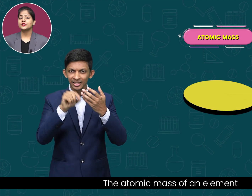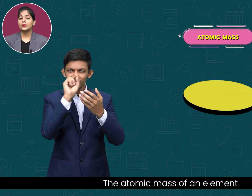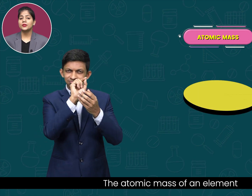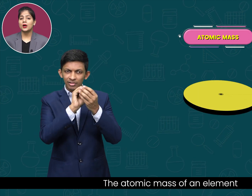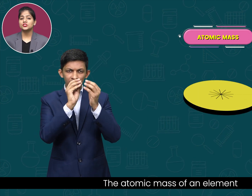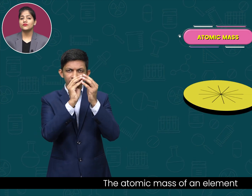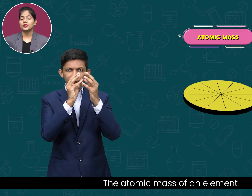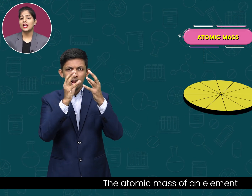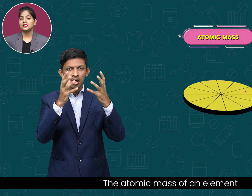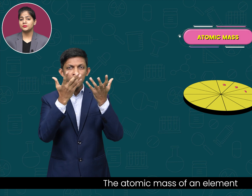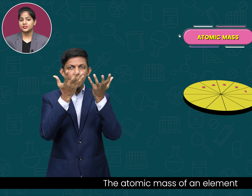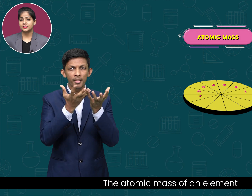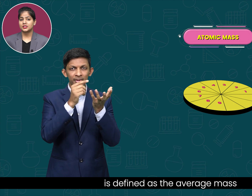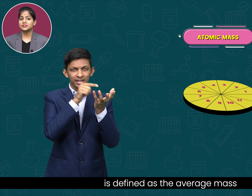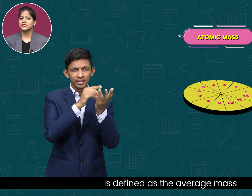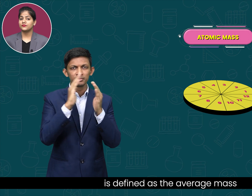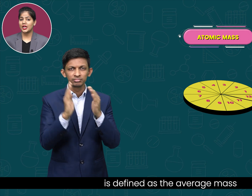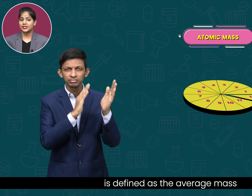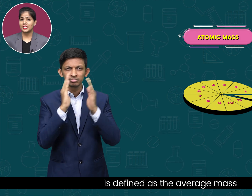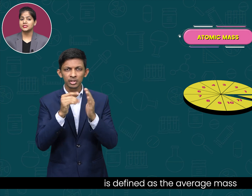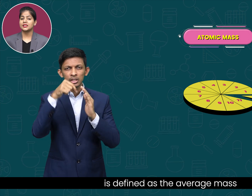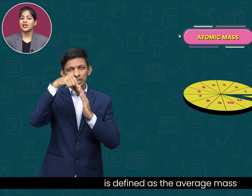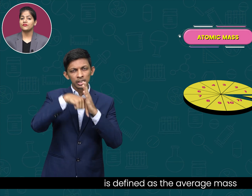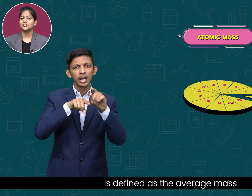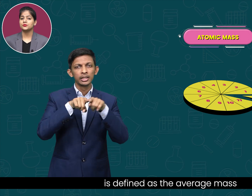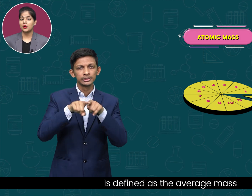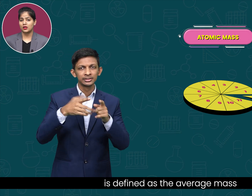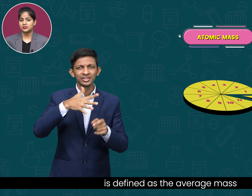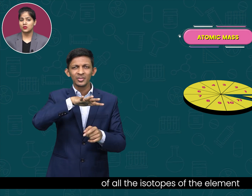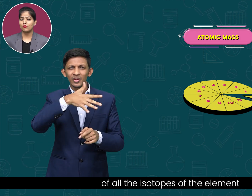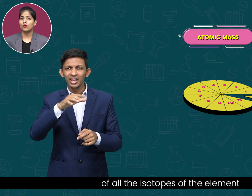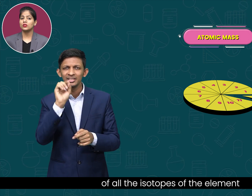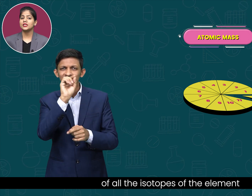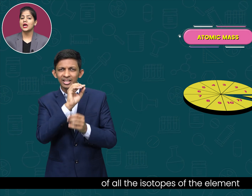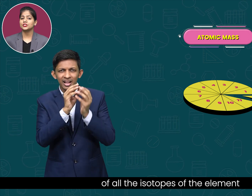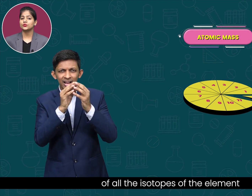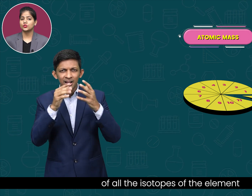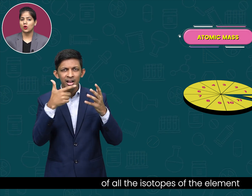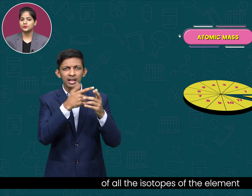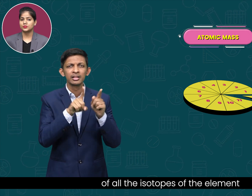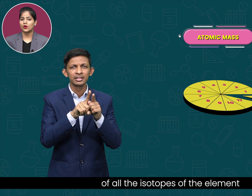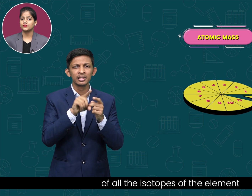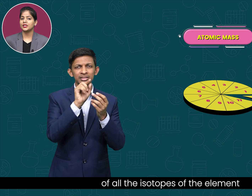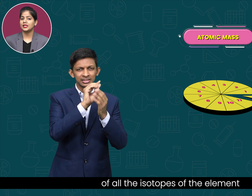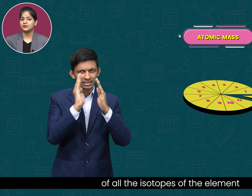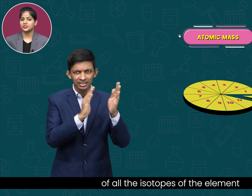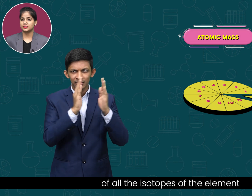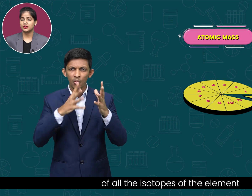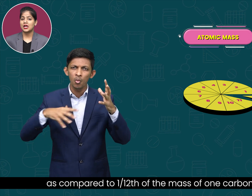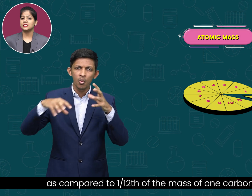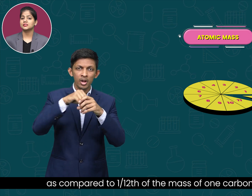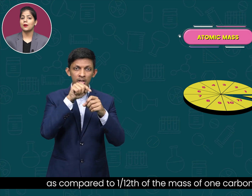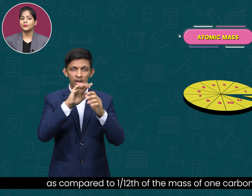The atomic mass of an element is defined as the average mass of all the isotopes of the